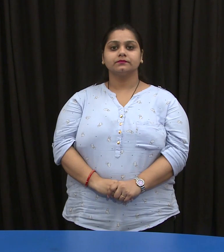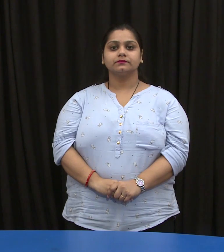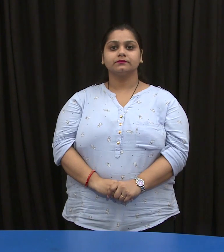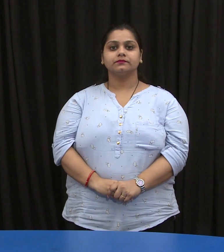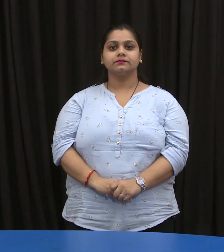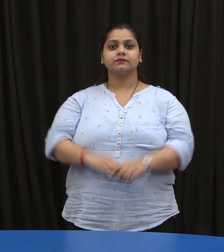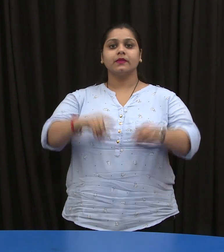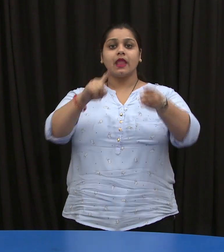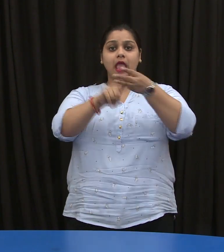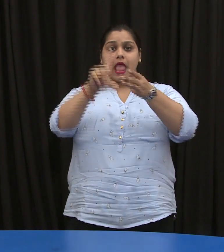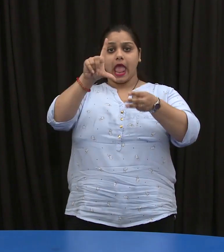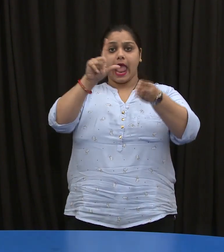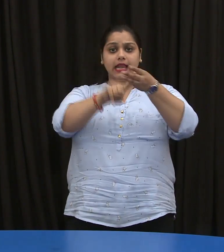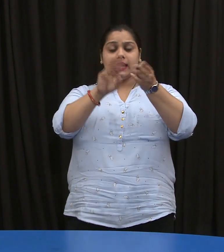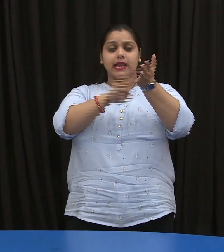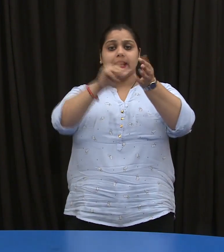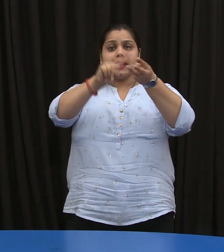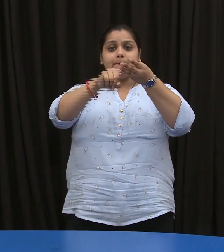Elements of Windows XP